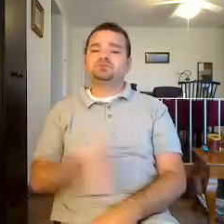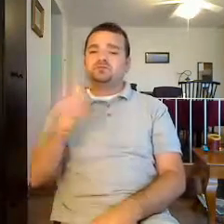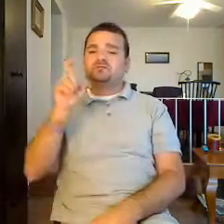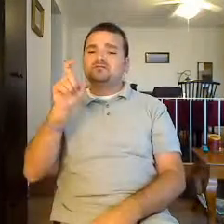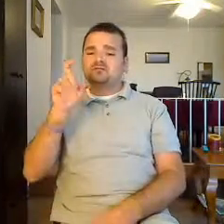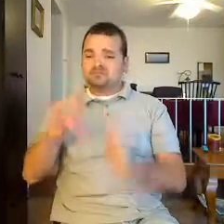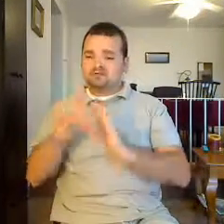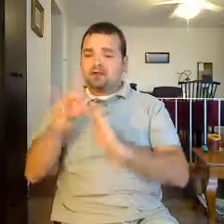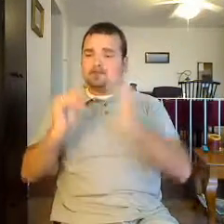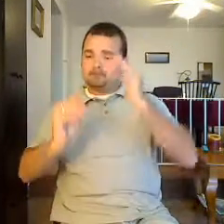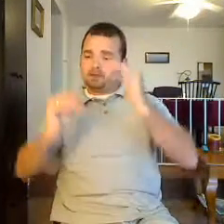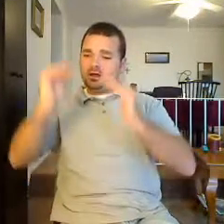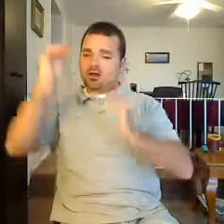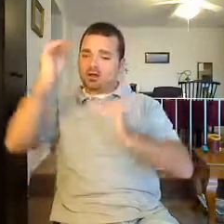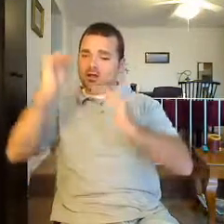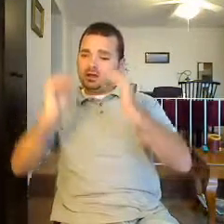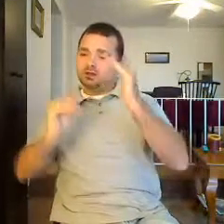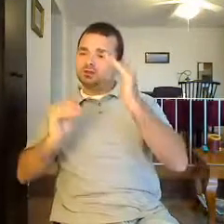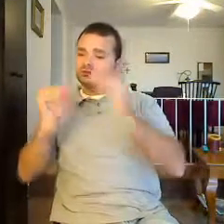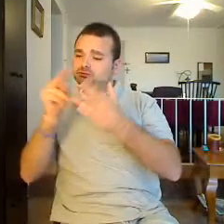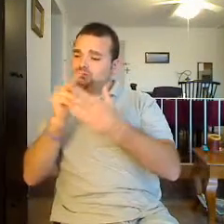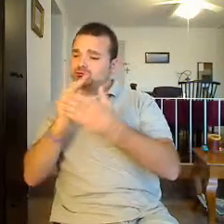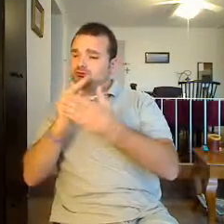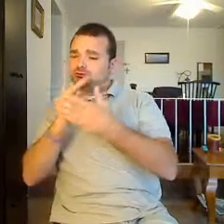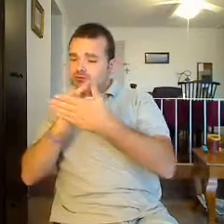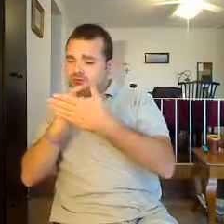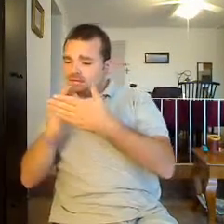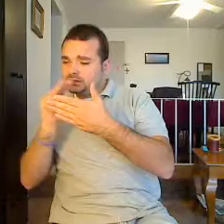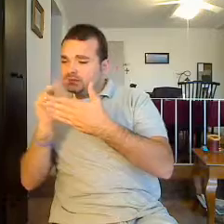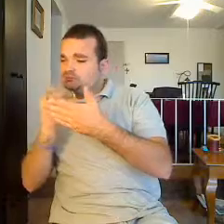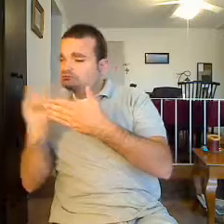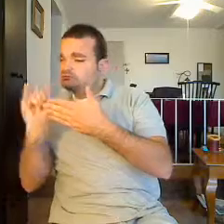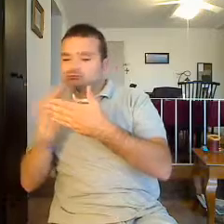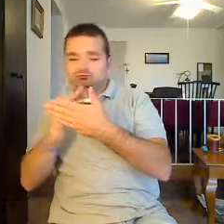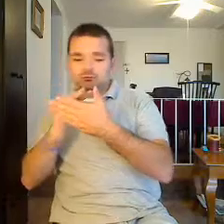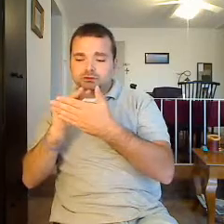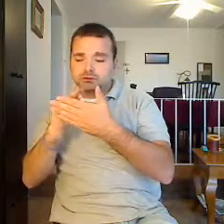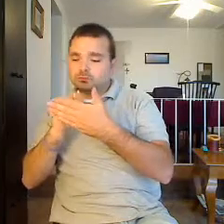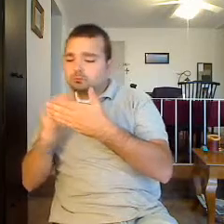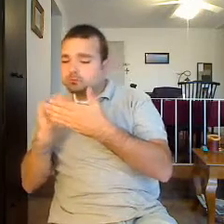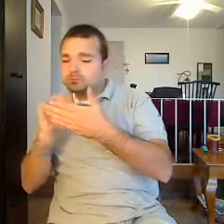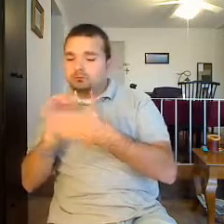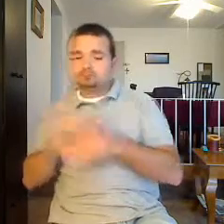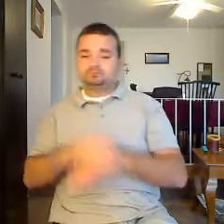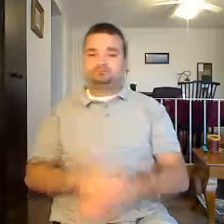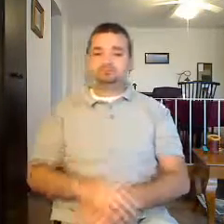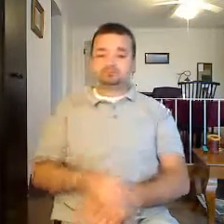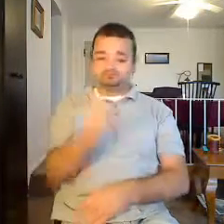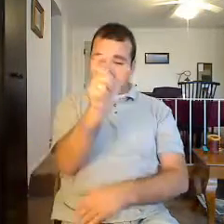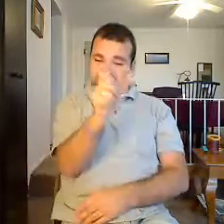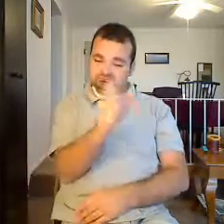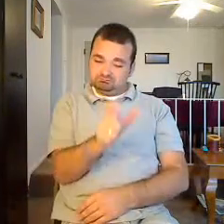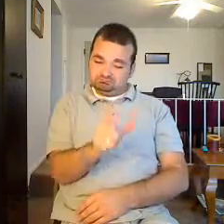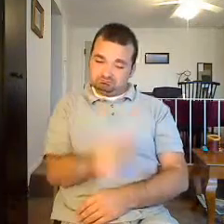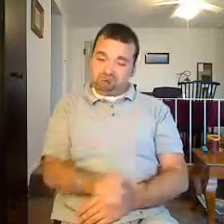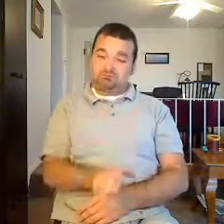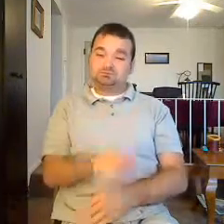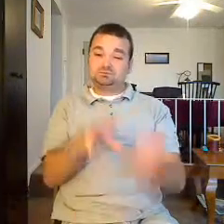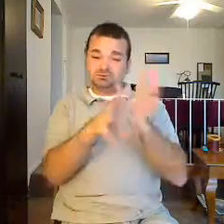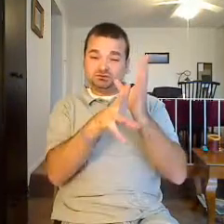two. You want to create a summary in the column. Choose keywords and concise summaries for the ideas you have